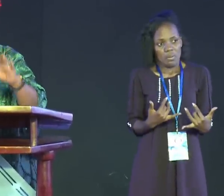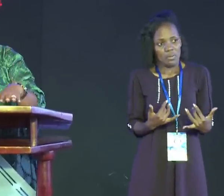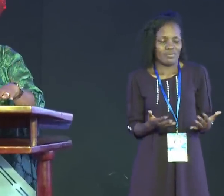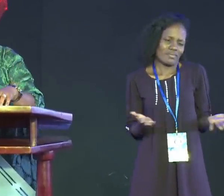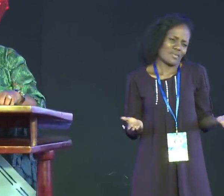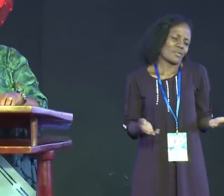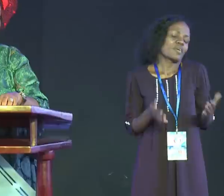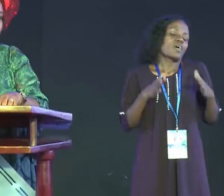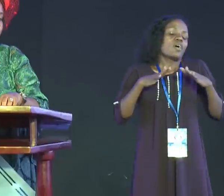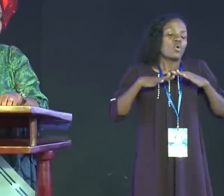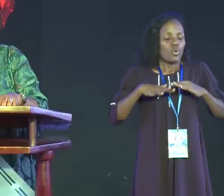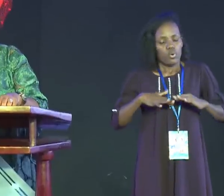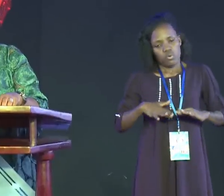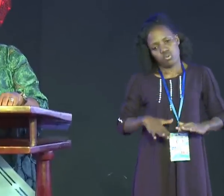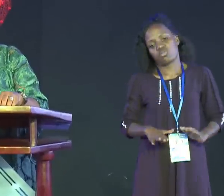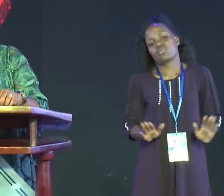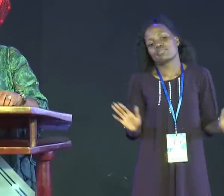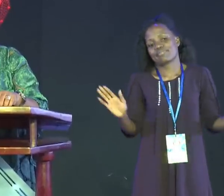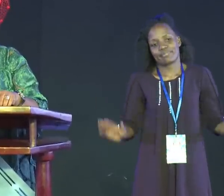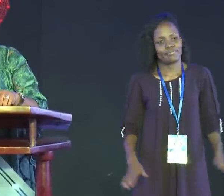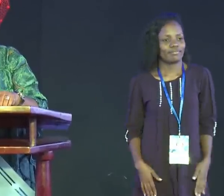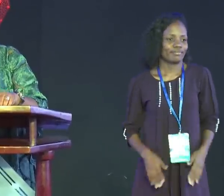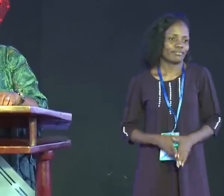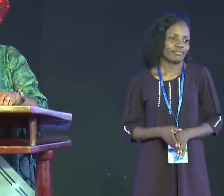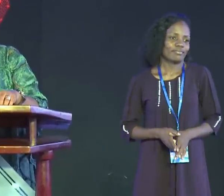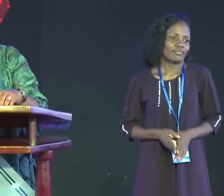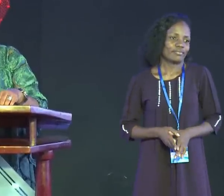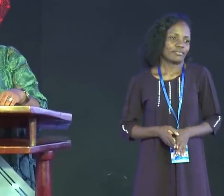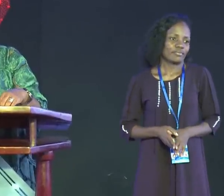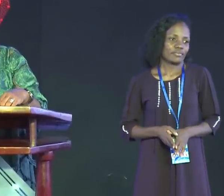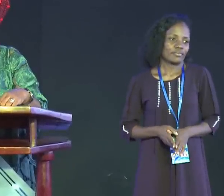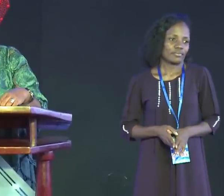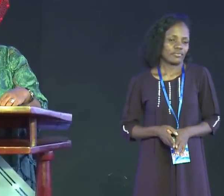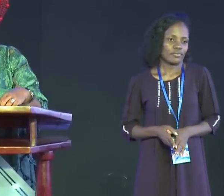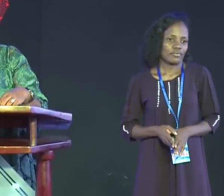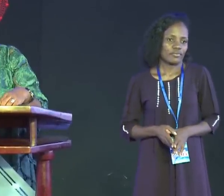tuli settled. For now, we are settled over to umode.